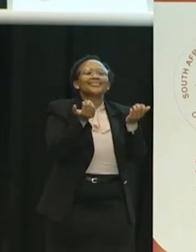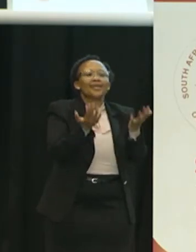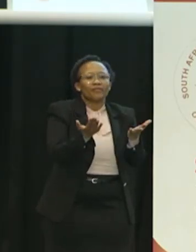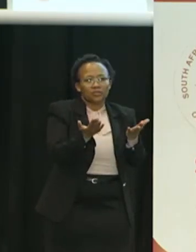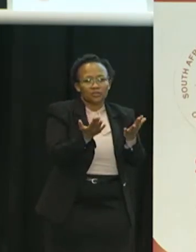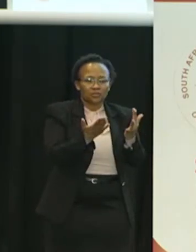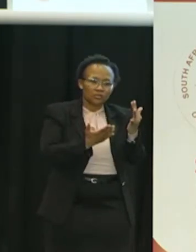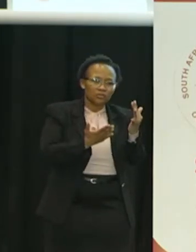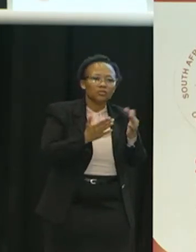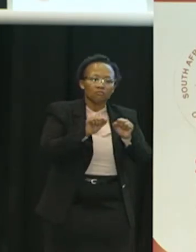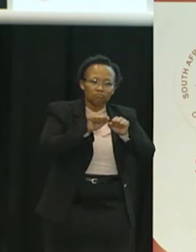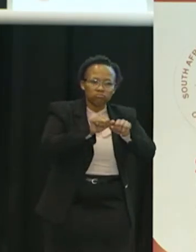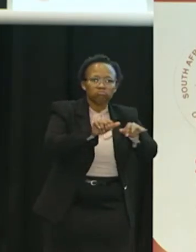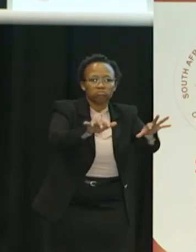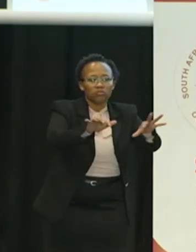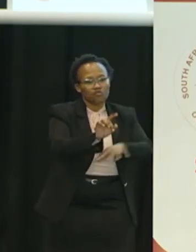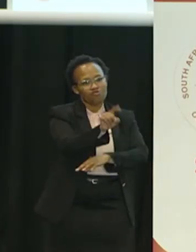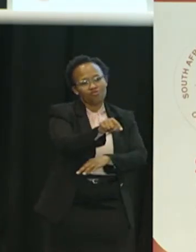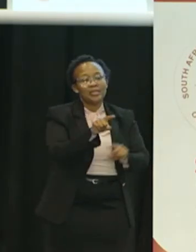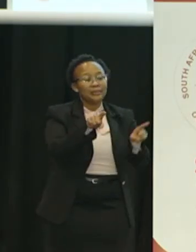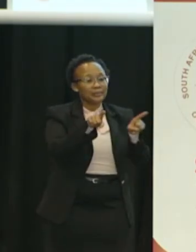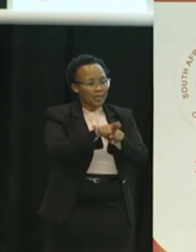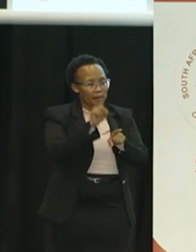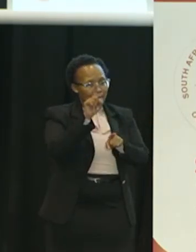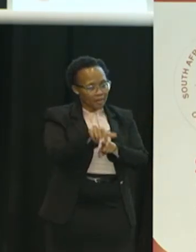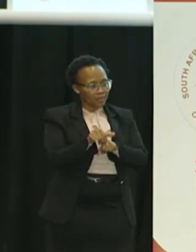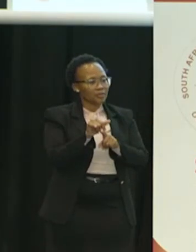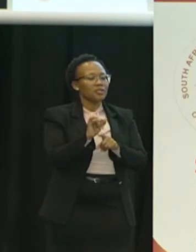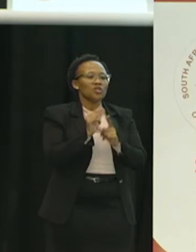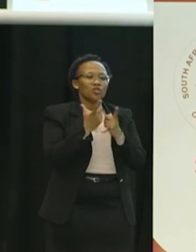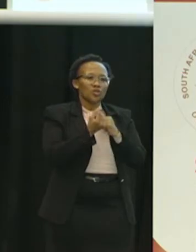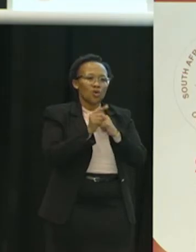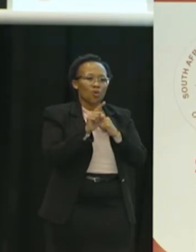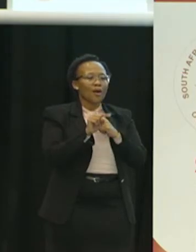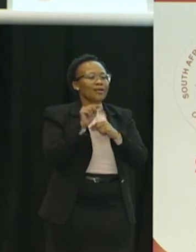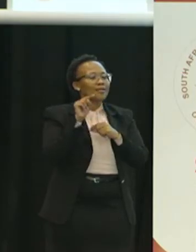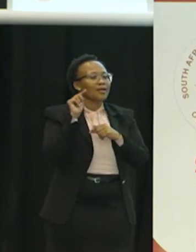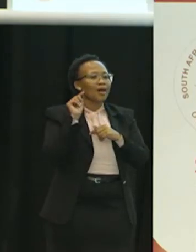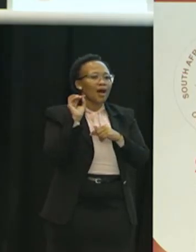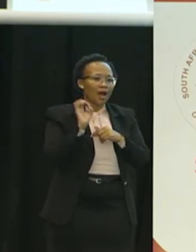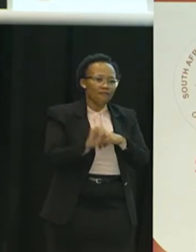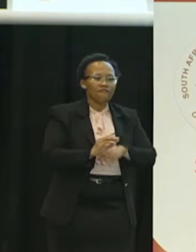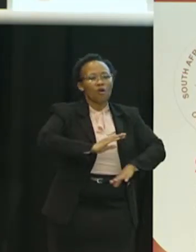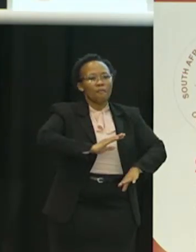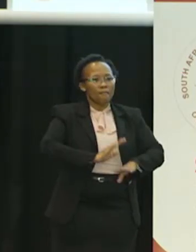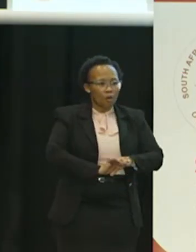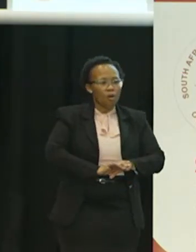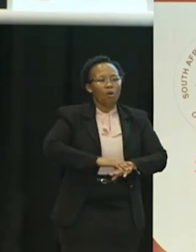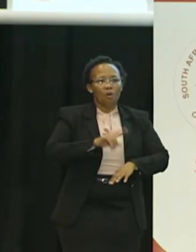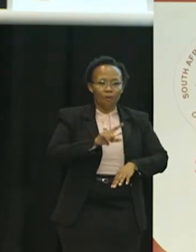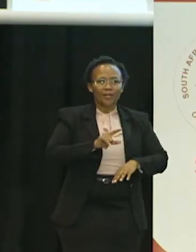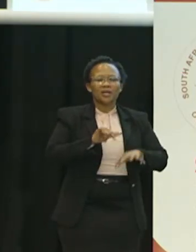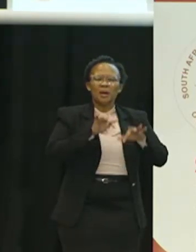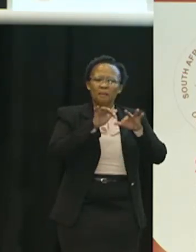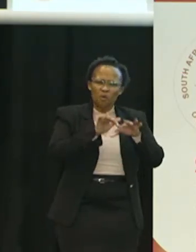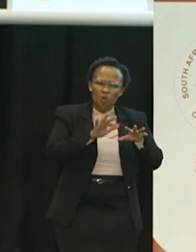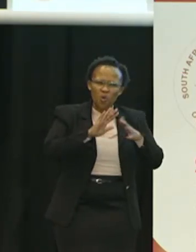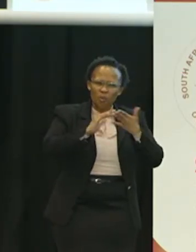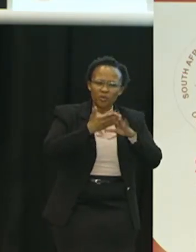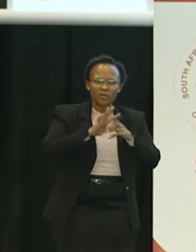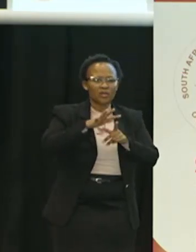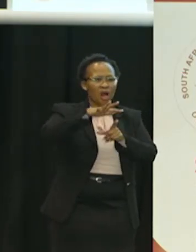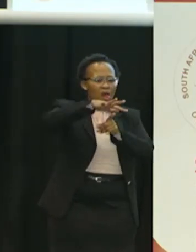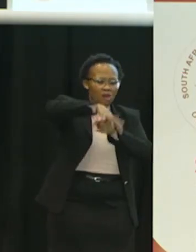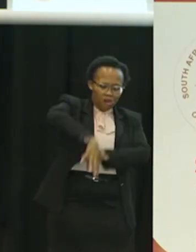also impact as a result, reaching those much more marginalized communities within our